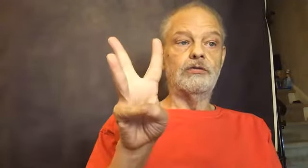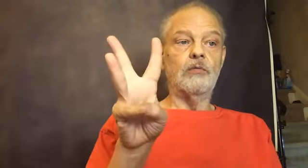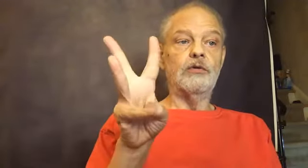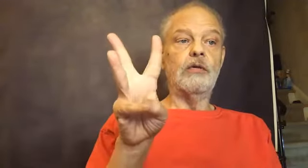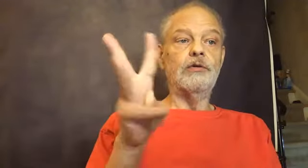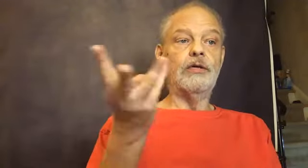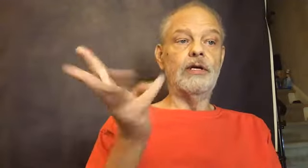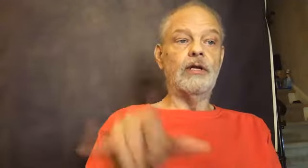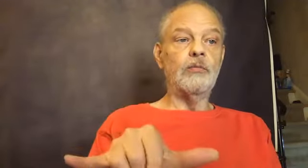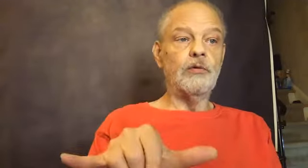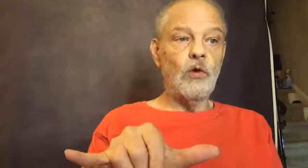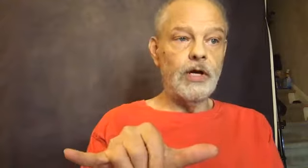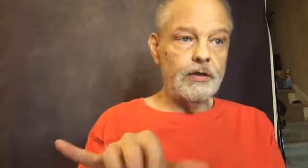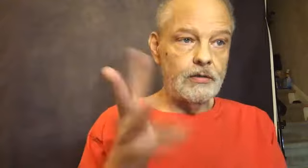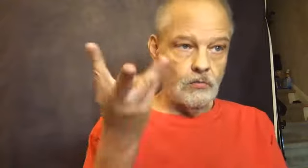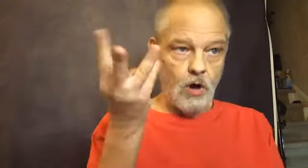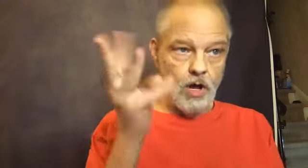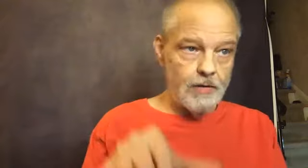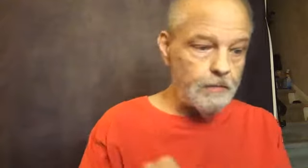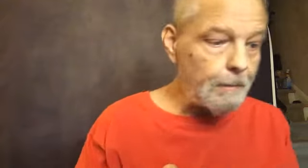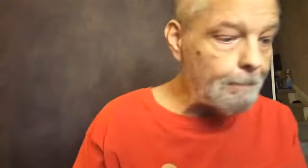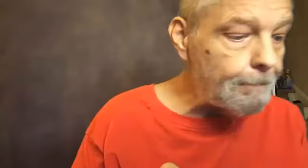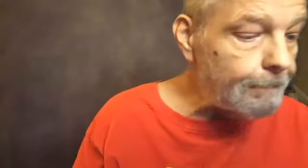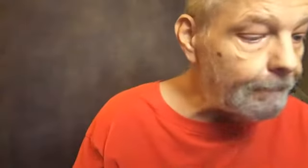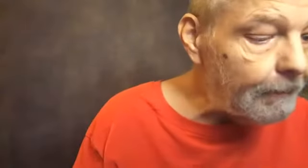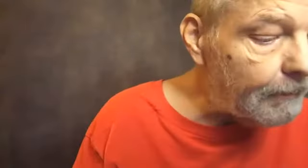Starting with W and ending up with why. Why.